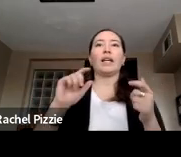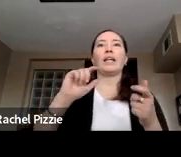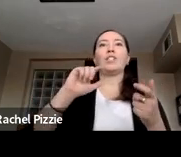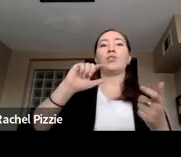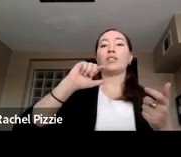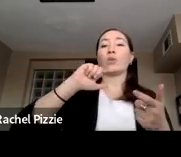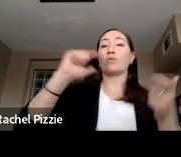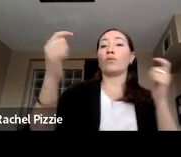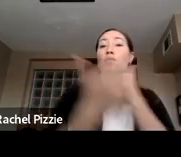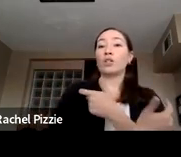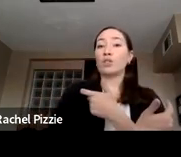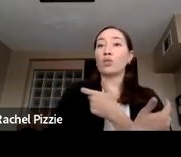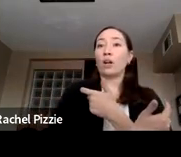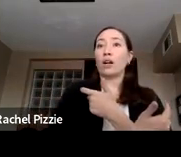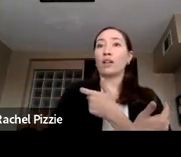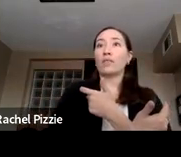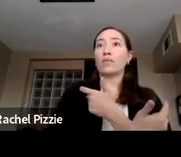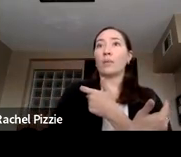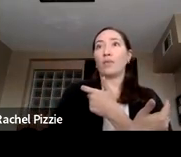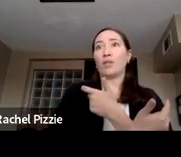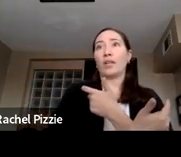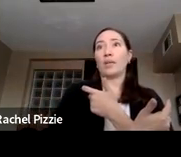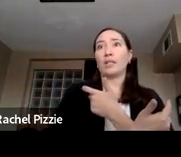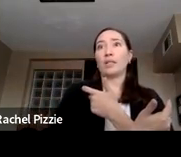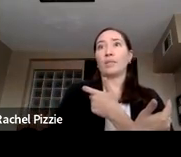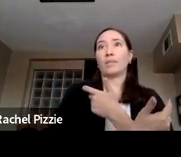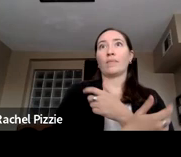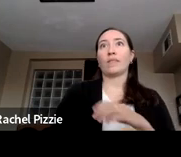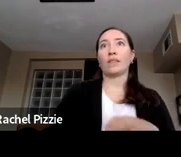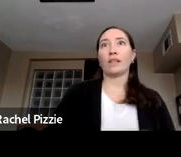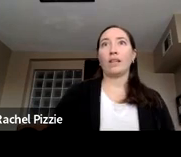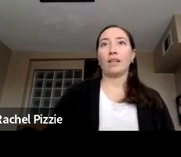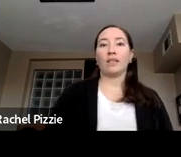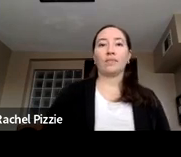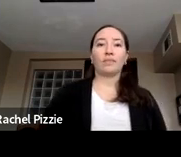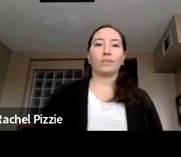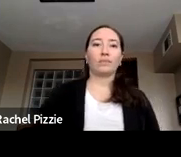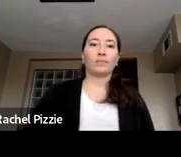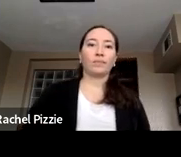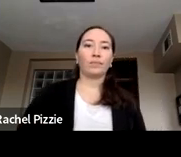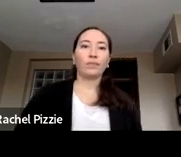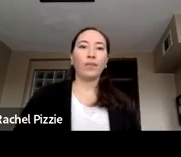data, is you can sort of reverse score some of your statements.